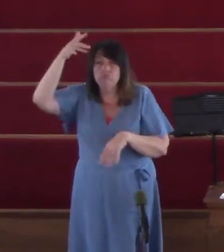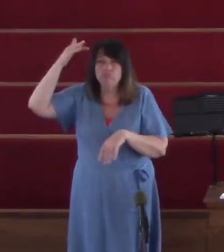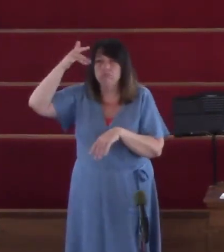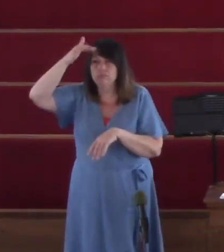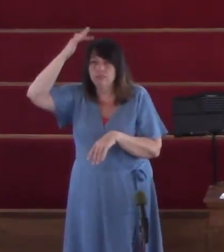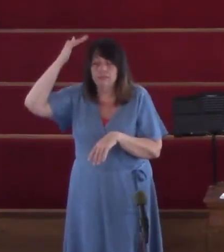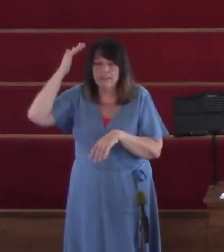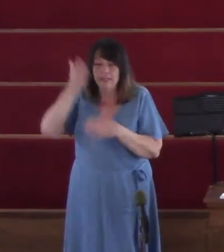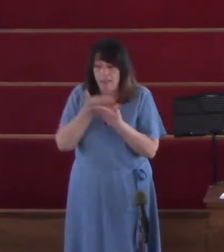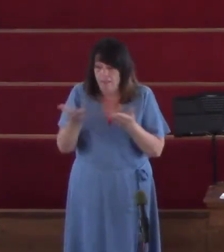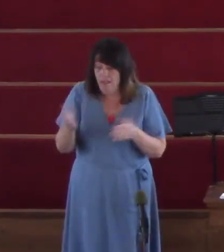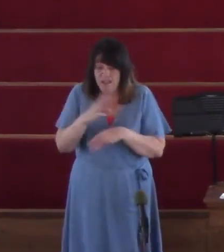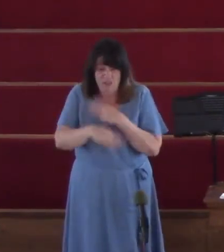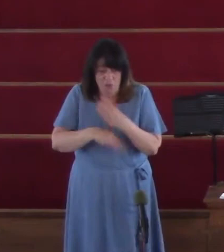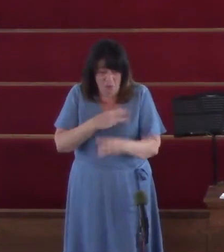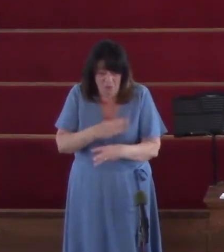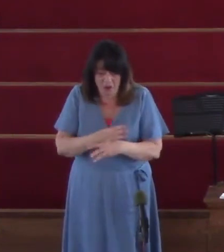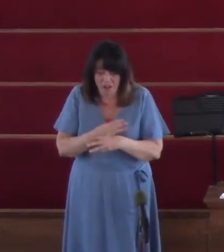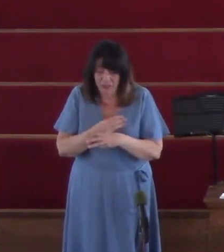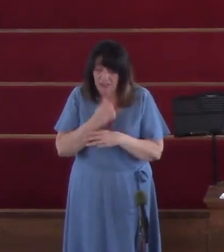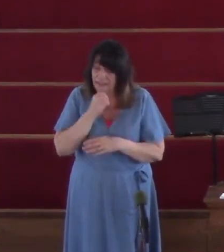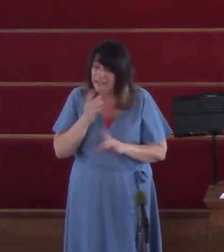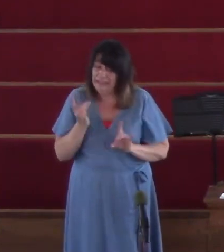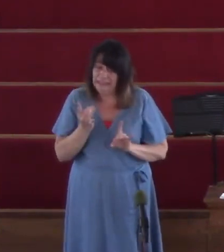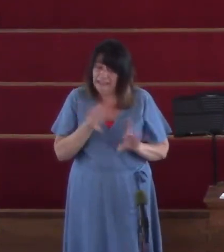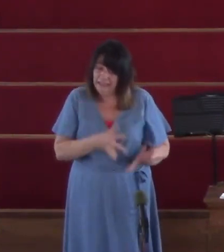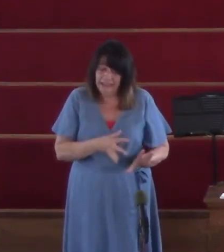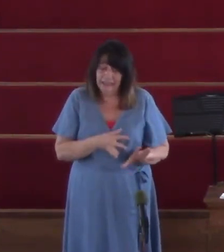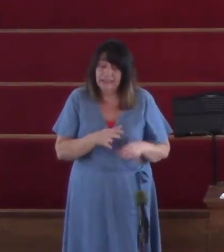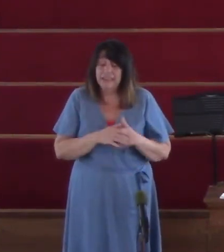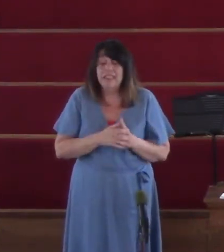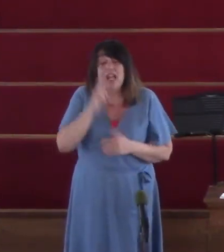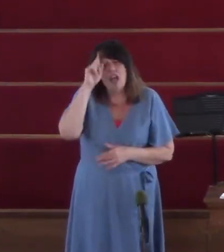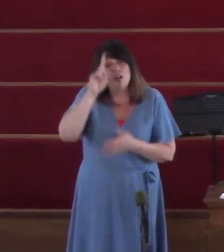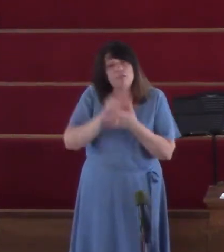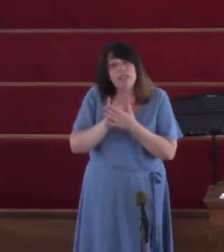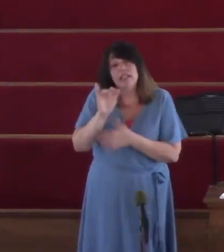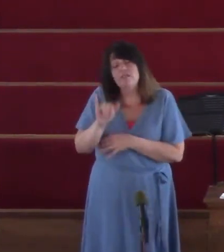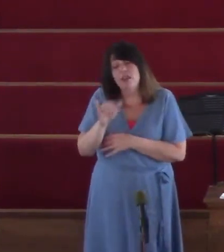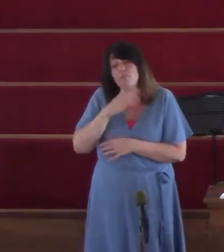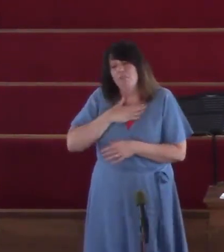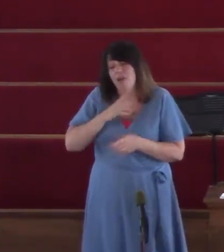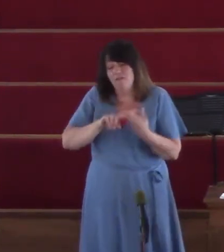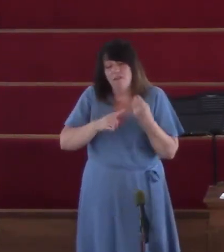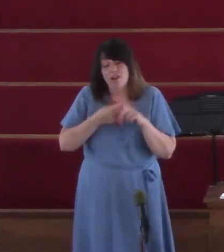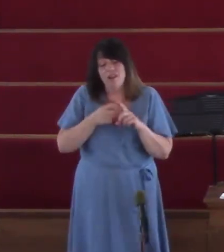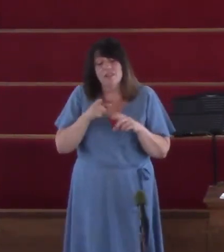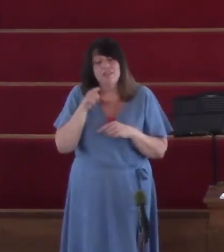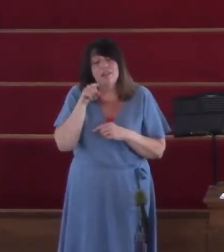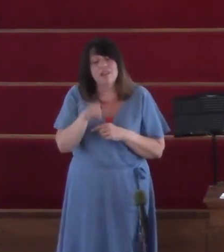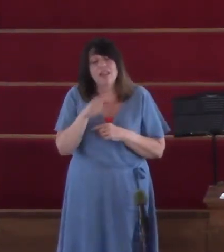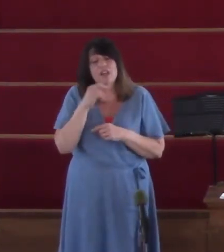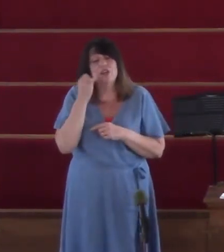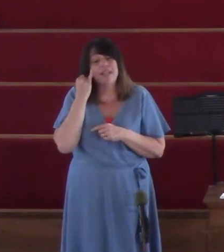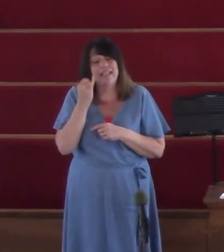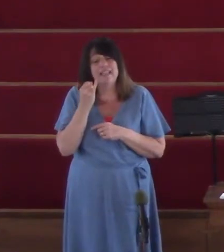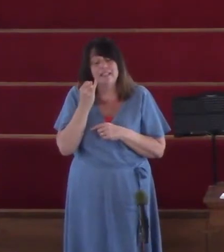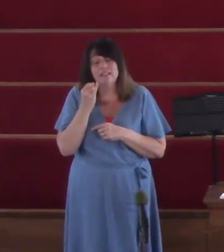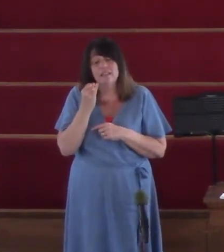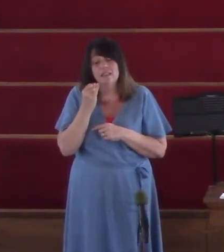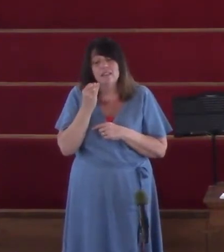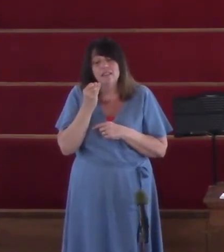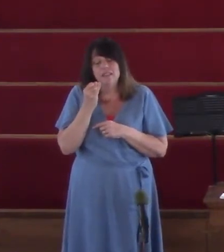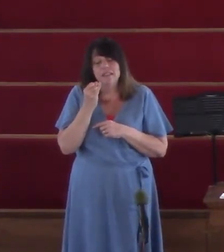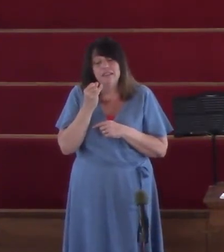things of the world. Now, my friend, I'll tell you what, I believe that, my friend, that there is certainly a price to